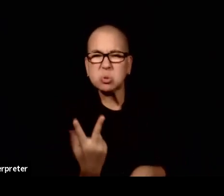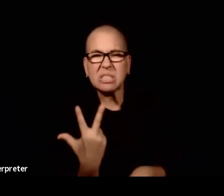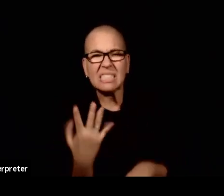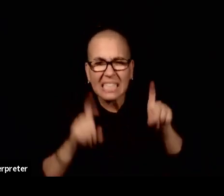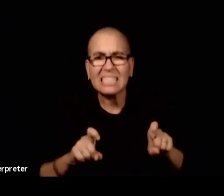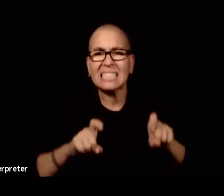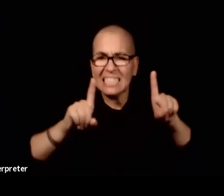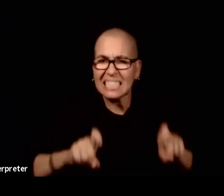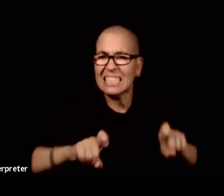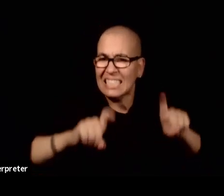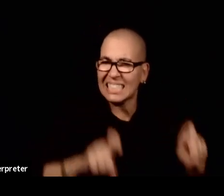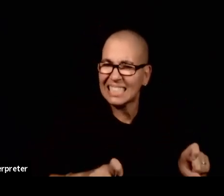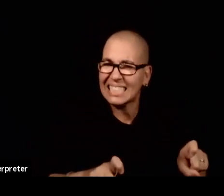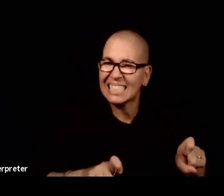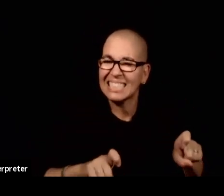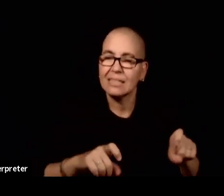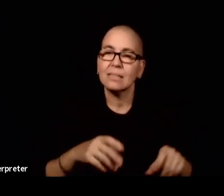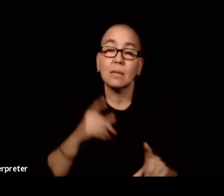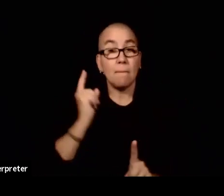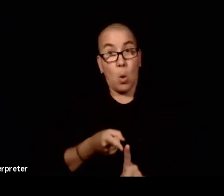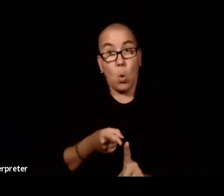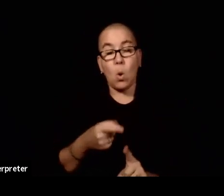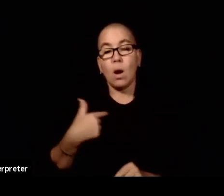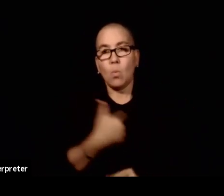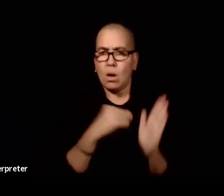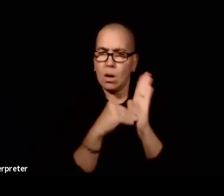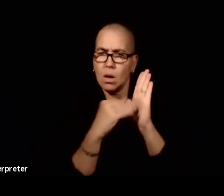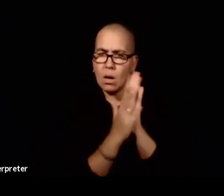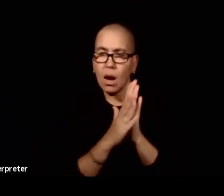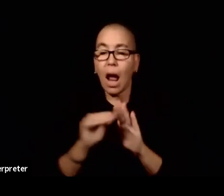an additional cumulative data point that we're trying to be clear about.